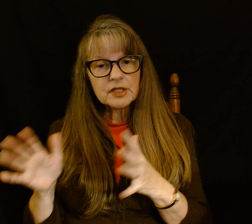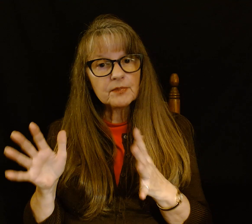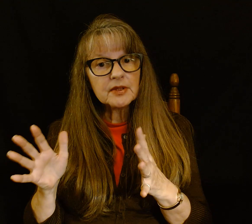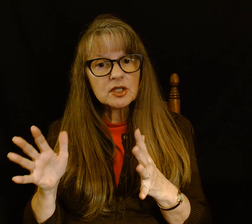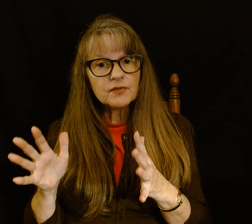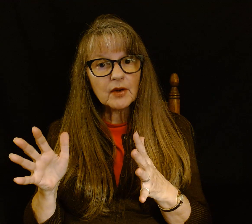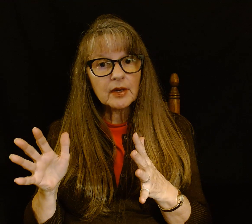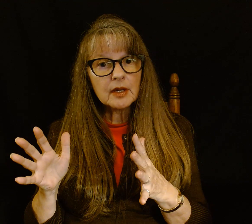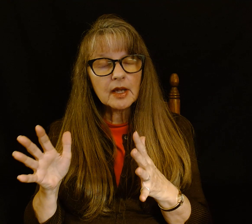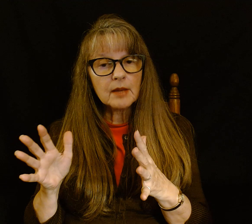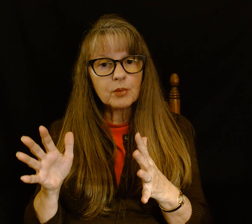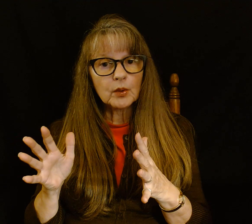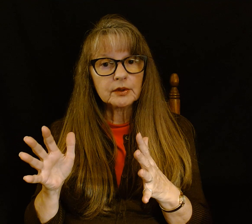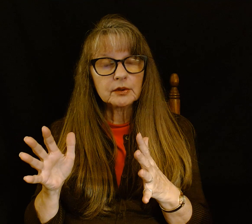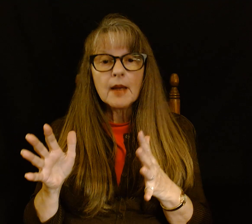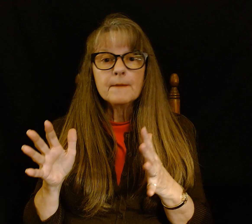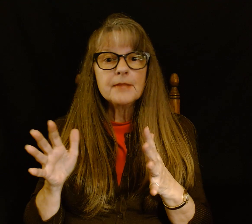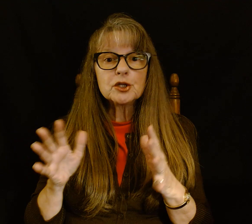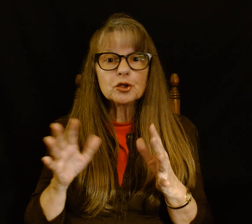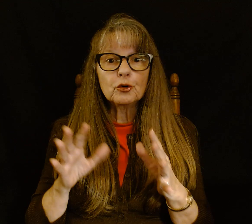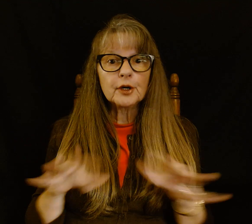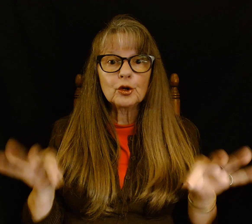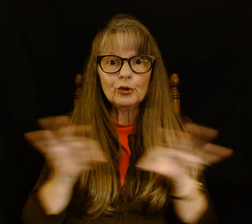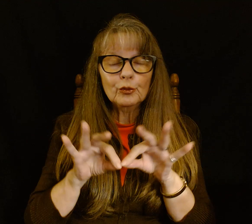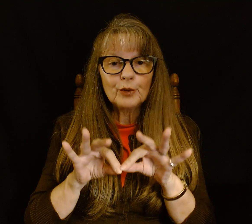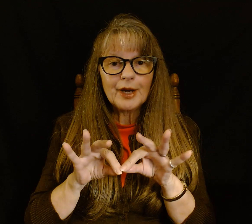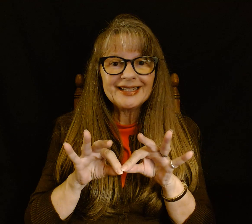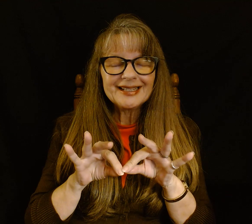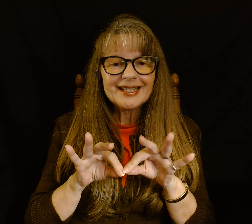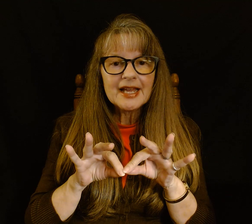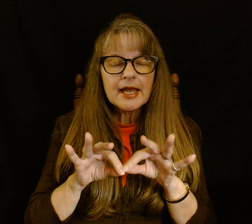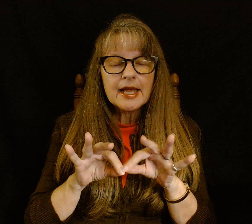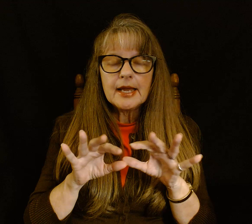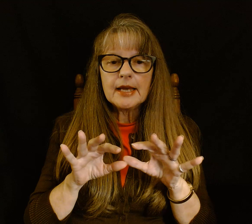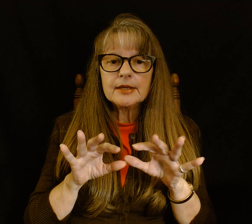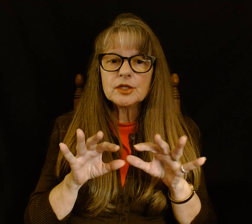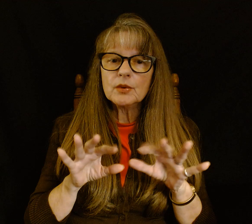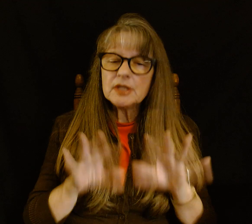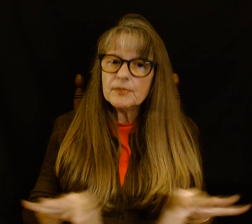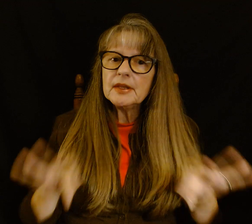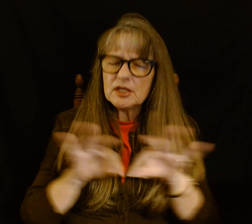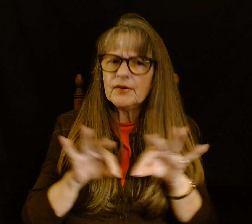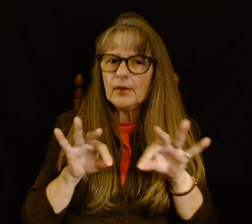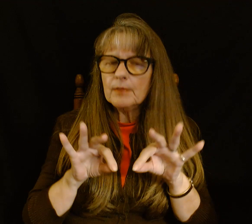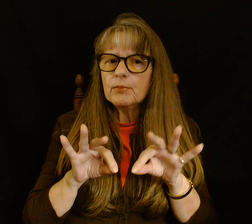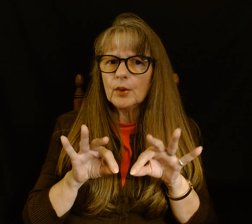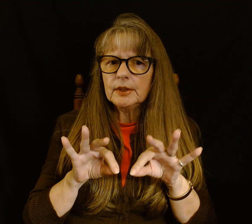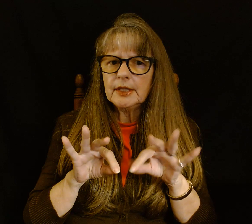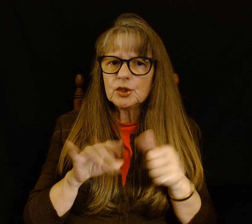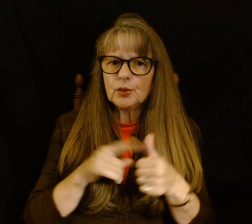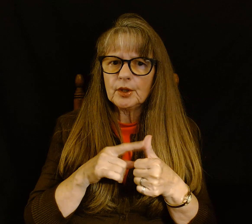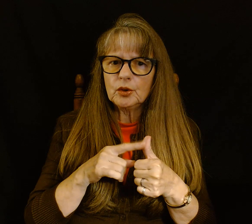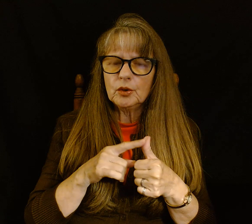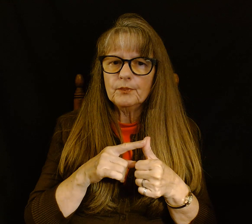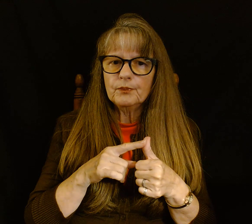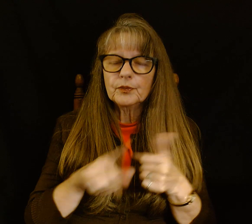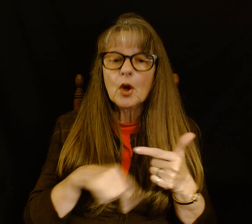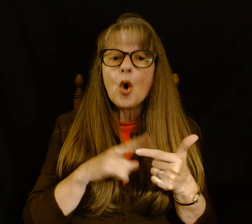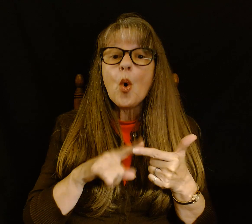Something that's very important. Mission critical, right? And so it's something that's very important. It's critical.